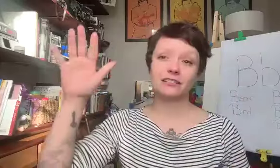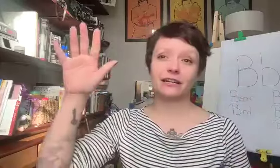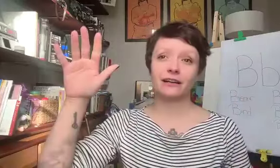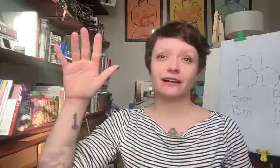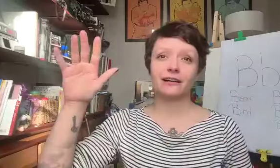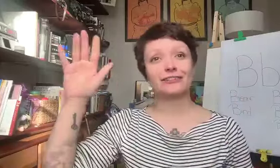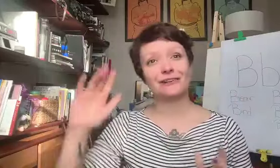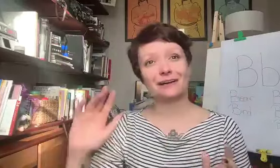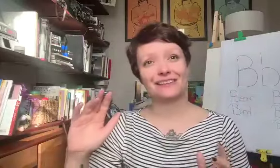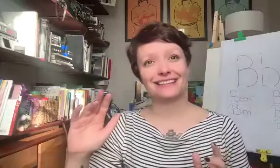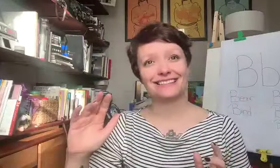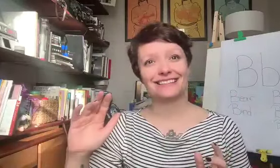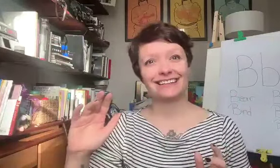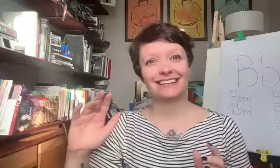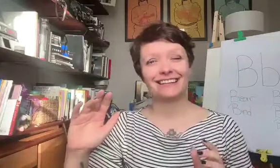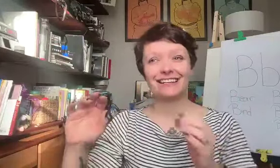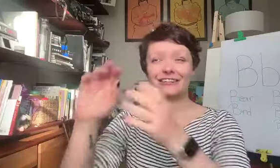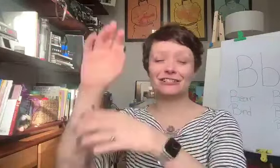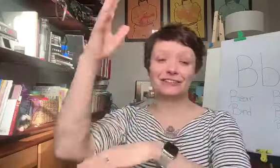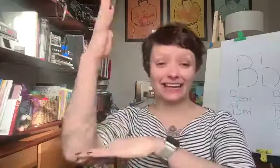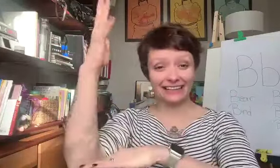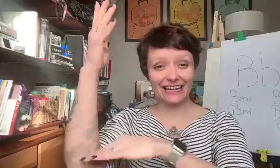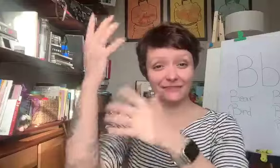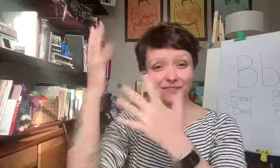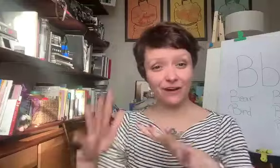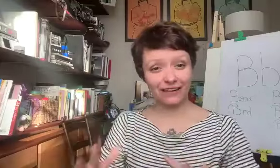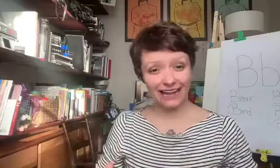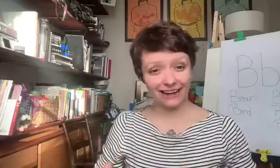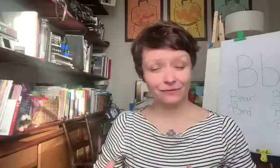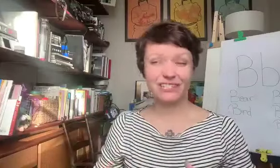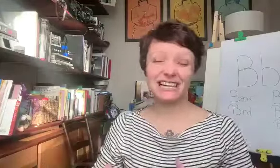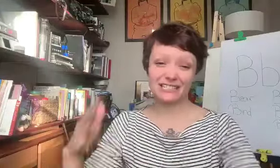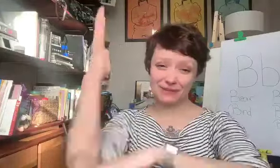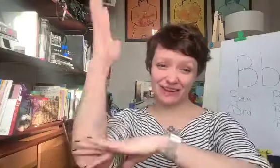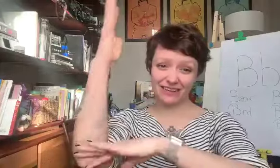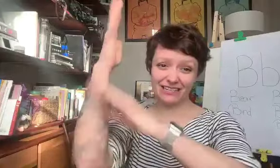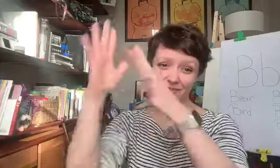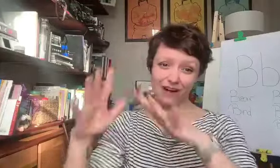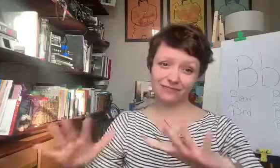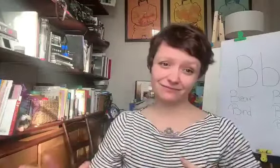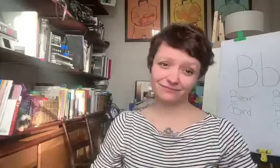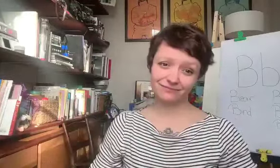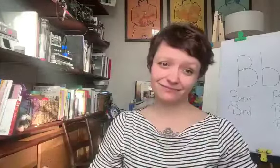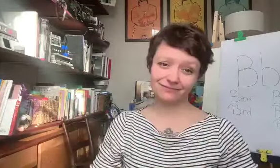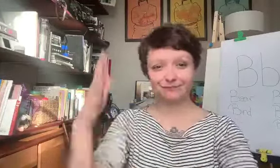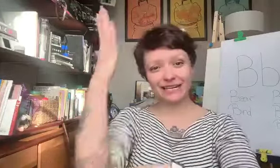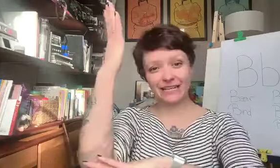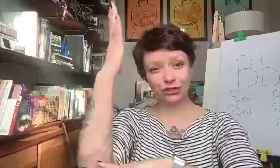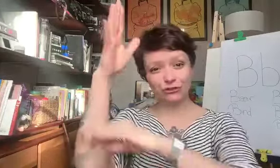actually, you could do a couple things. You could do like leaves are falling down, which is actually my favorite. It's fall. Because then it shows you